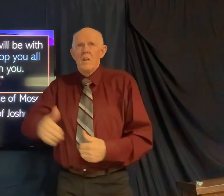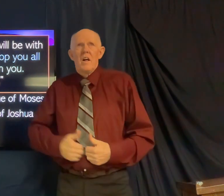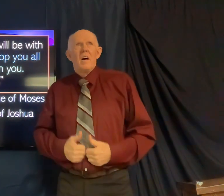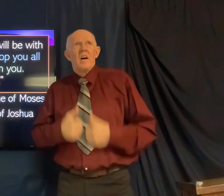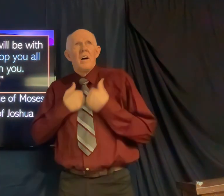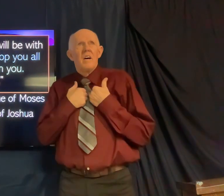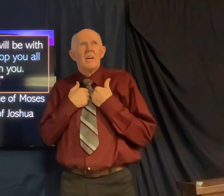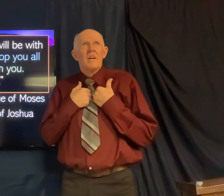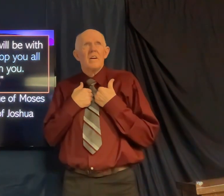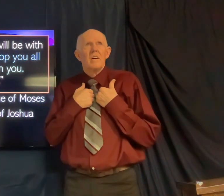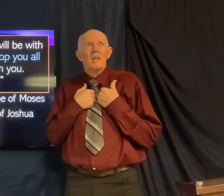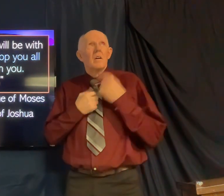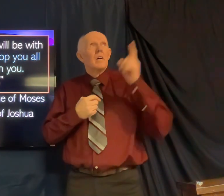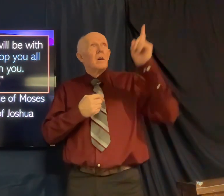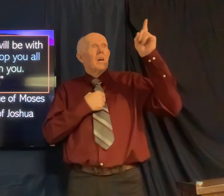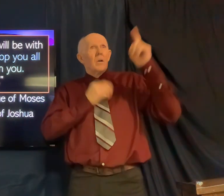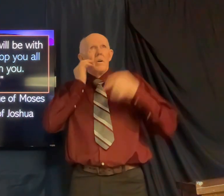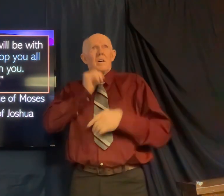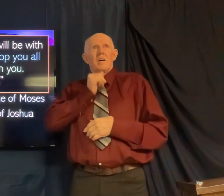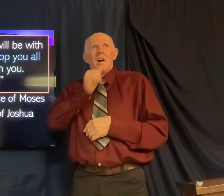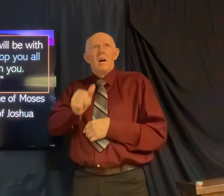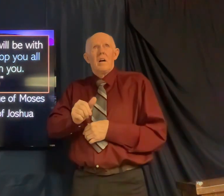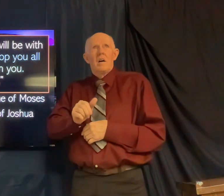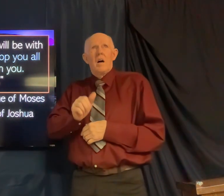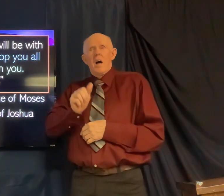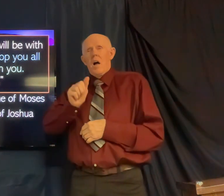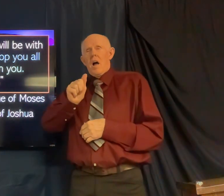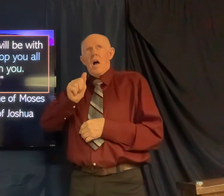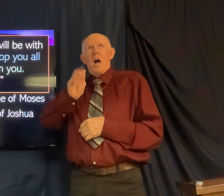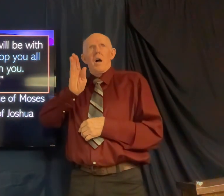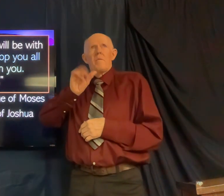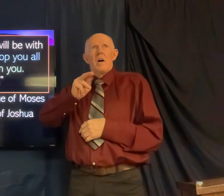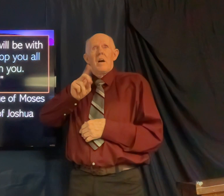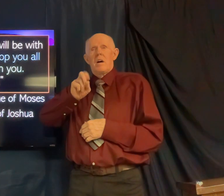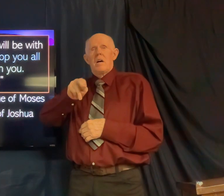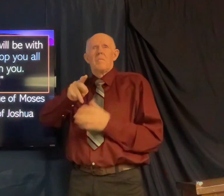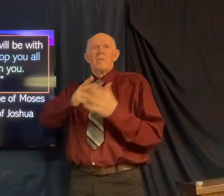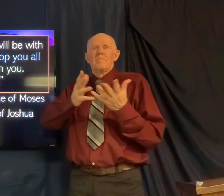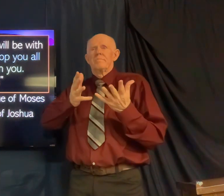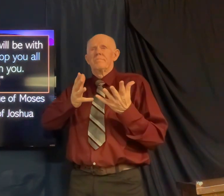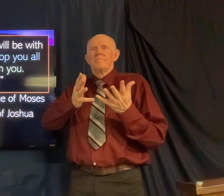your life. I will not abandon,